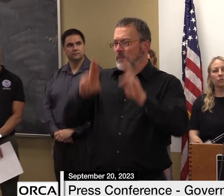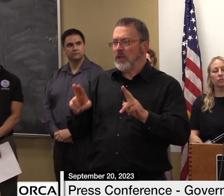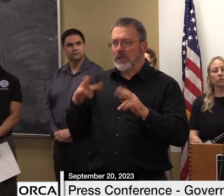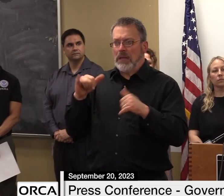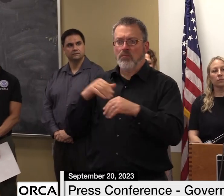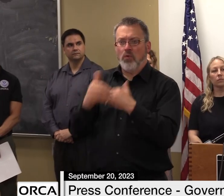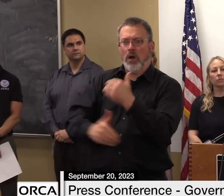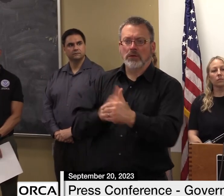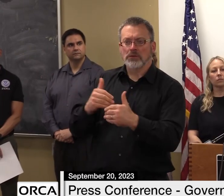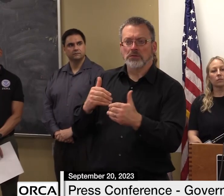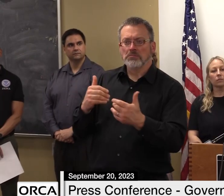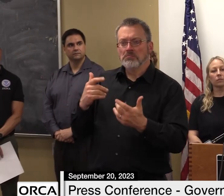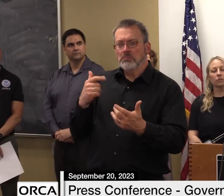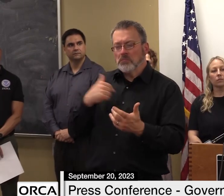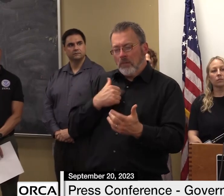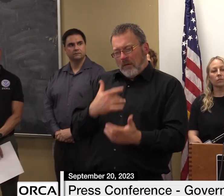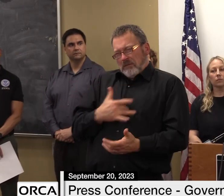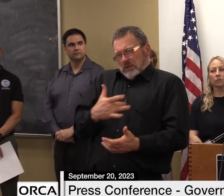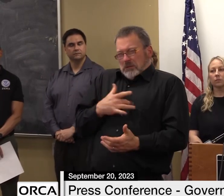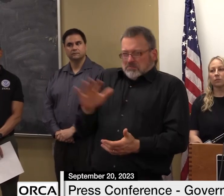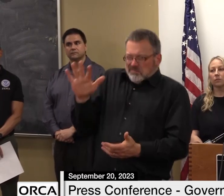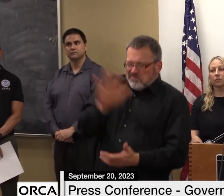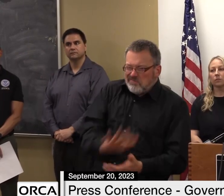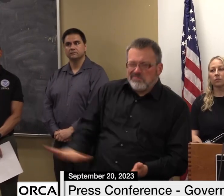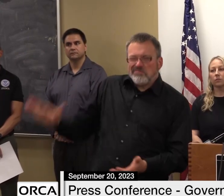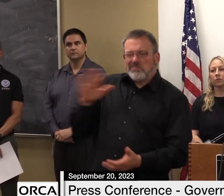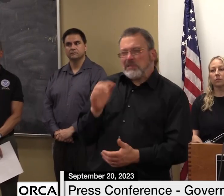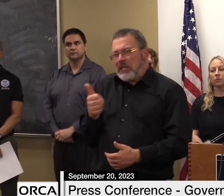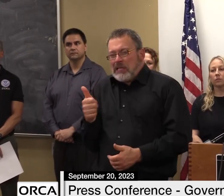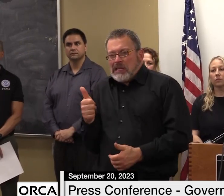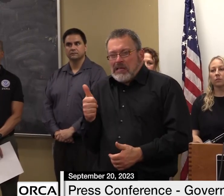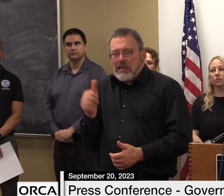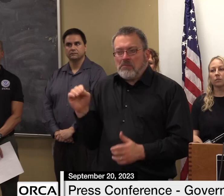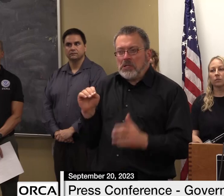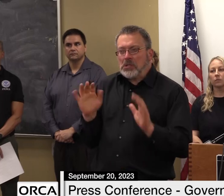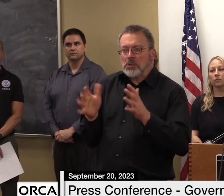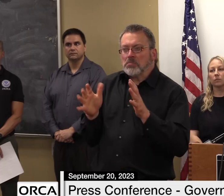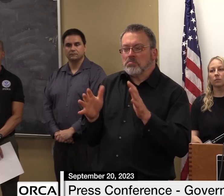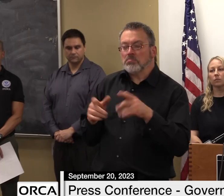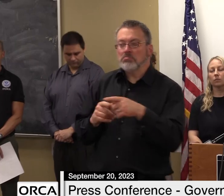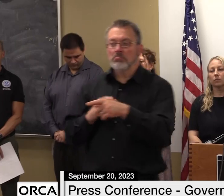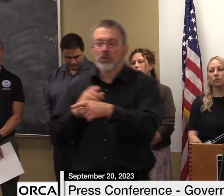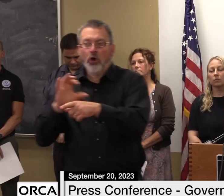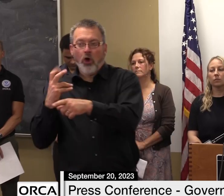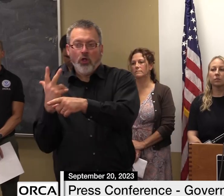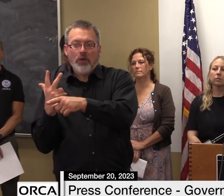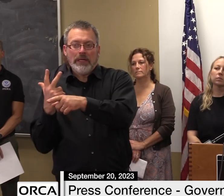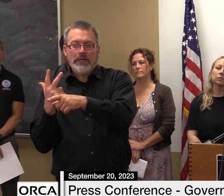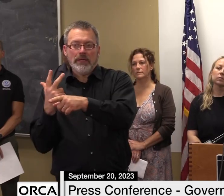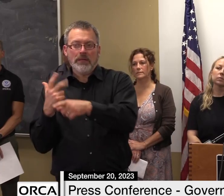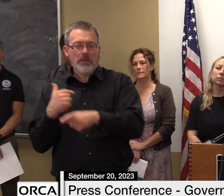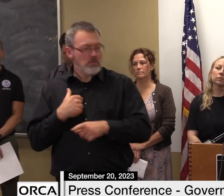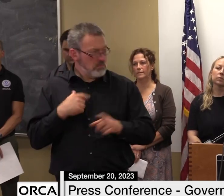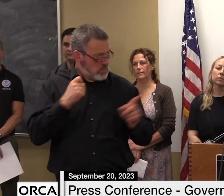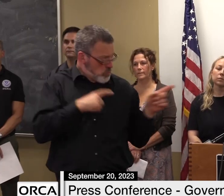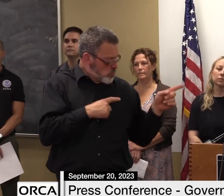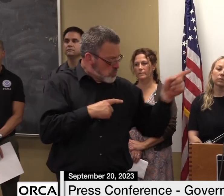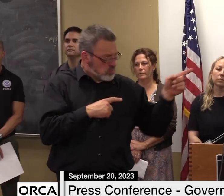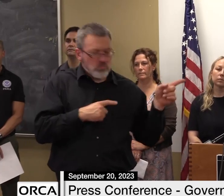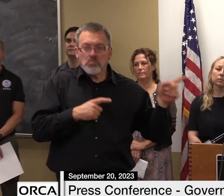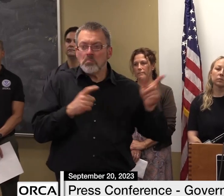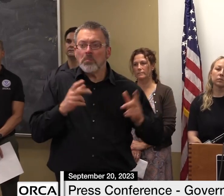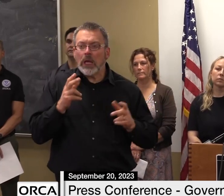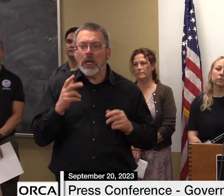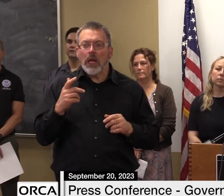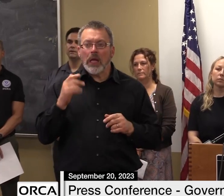$10 million more to spend on this enhancement. What can the commissioner mean for the governor too? What else do you expect to ask